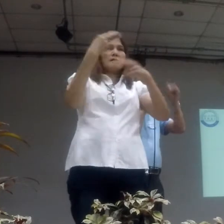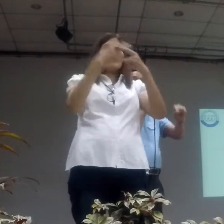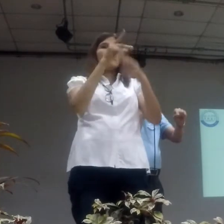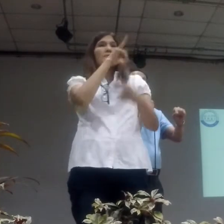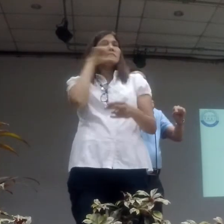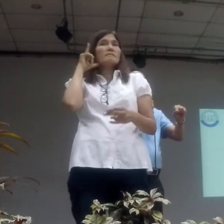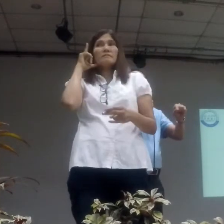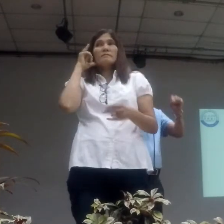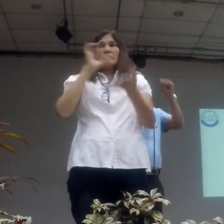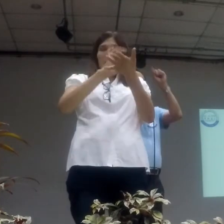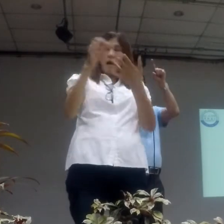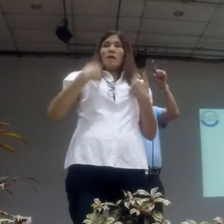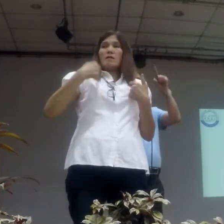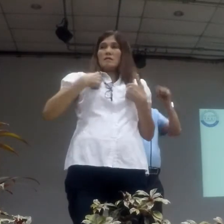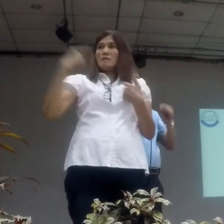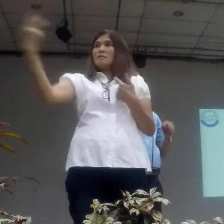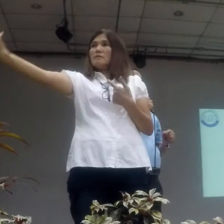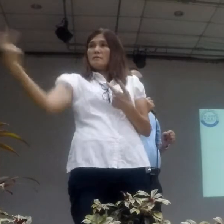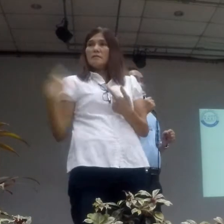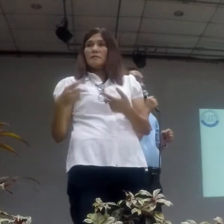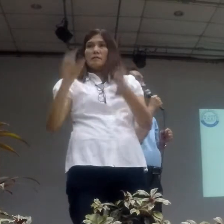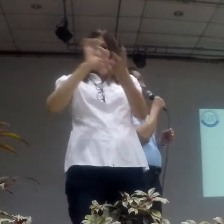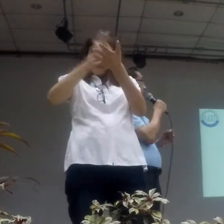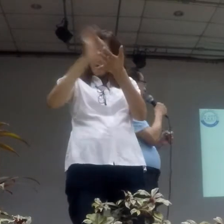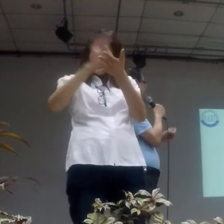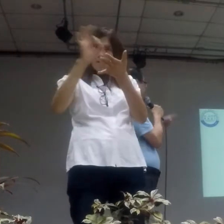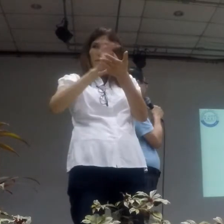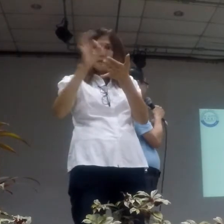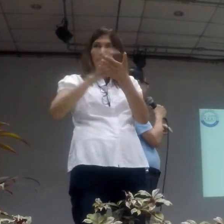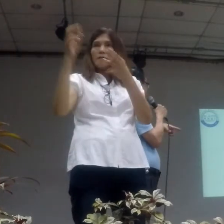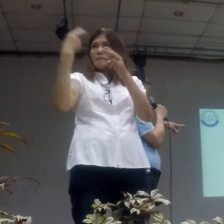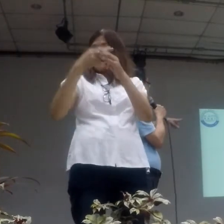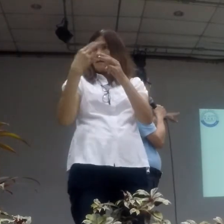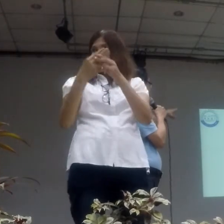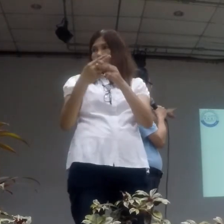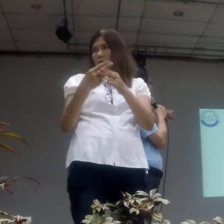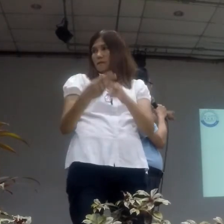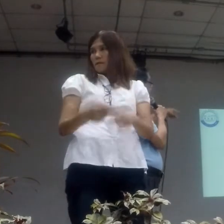the counting, and the tallying. Okay? So next.